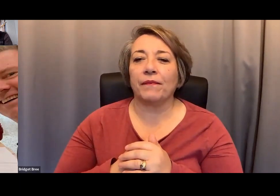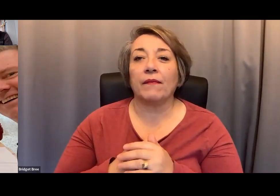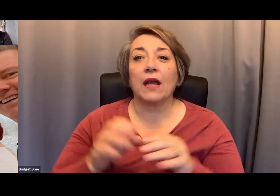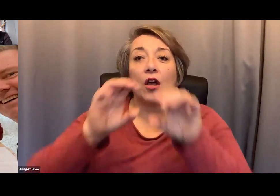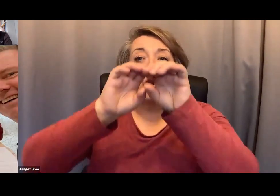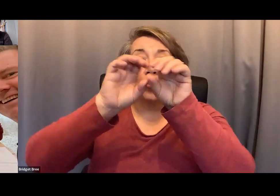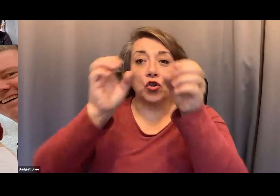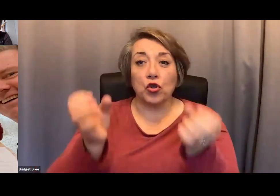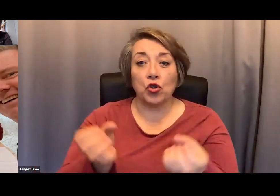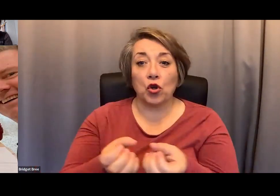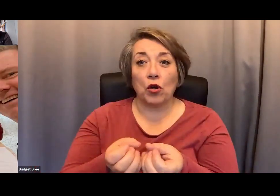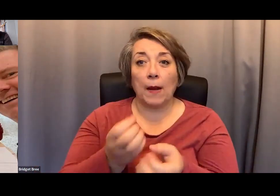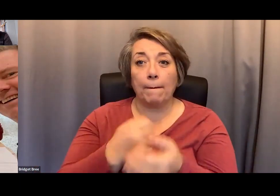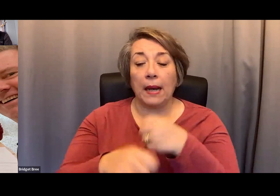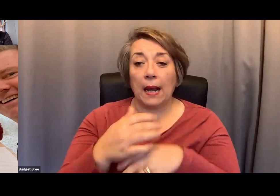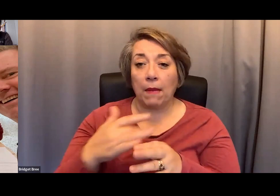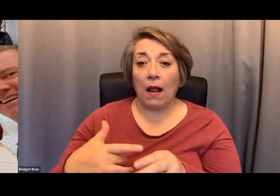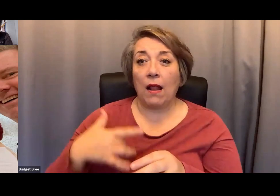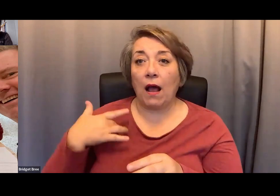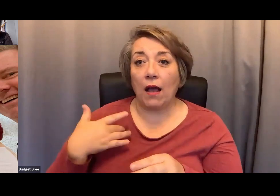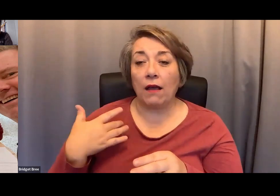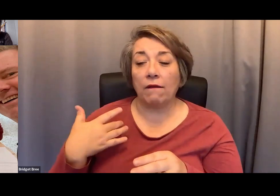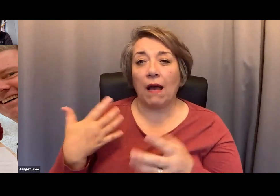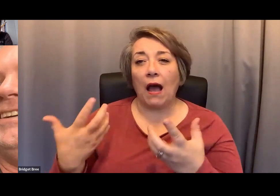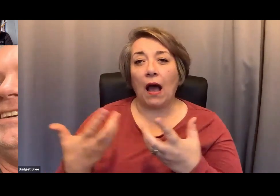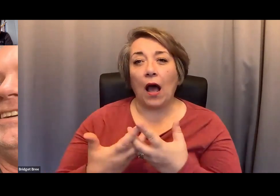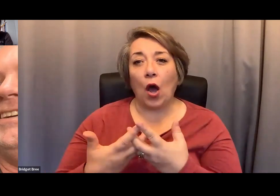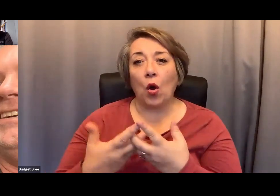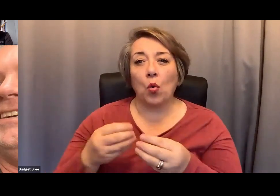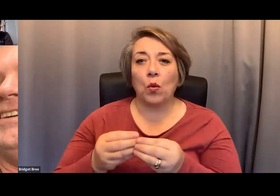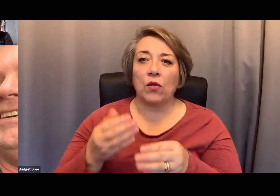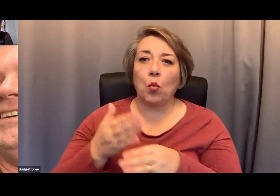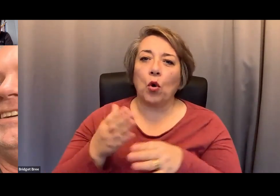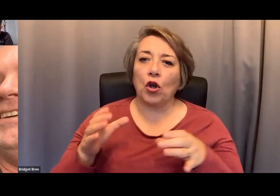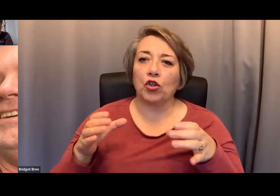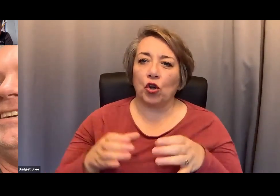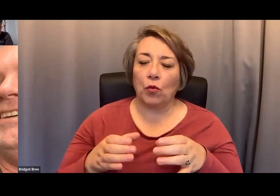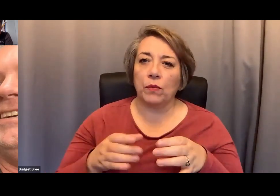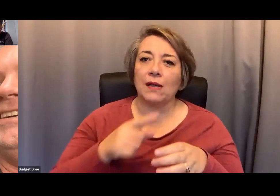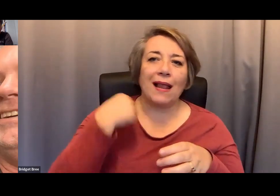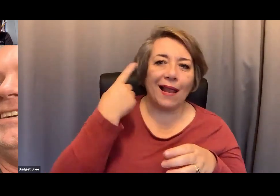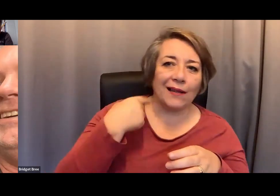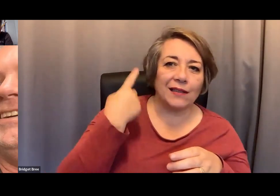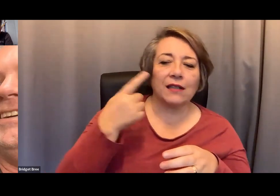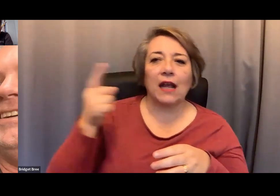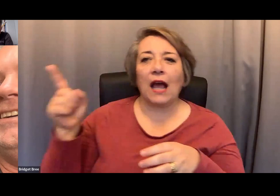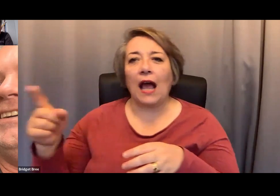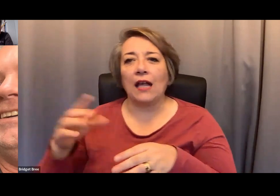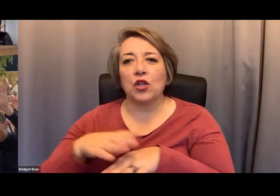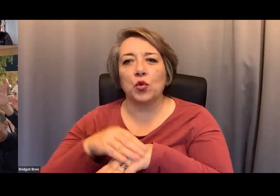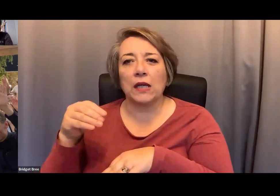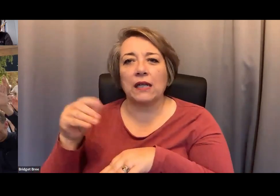life through a series of physical workshops, this one in London with Deal, this one in Stockholm with Stockholm Resilience